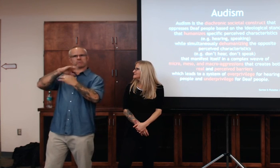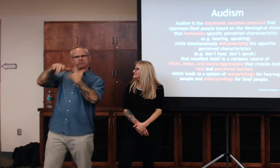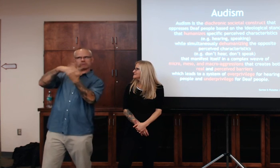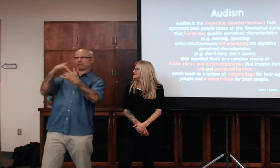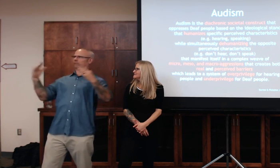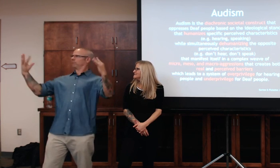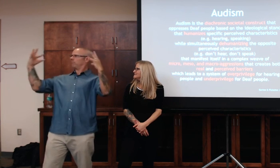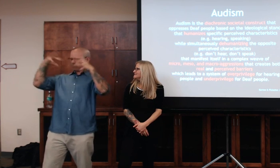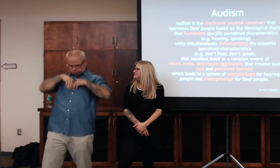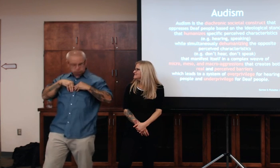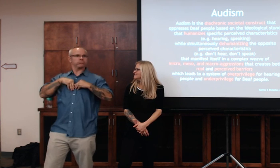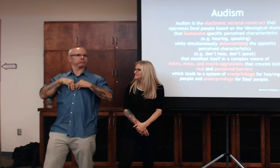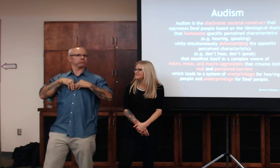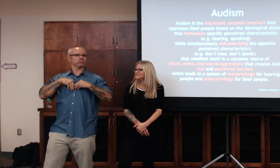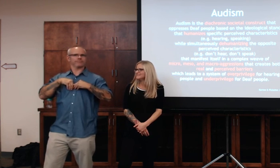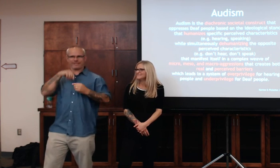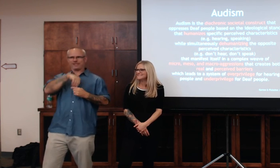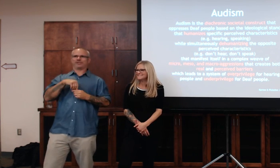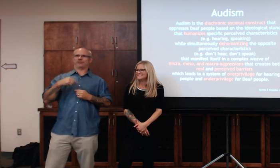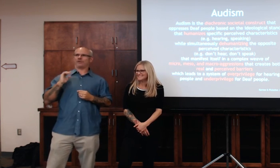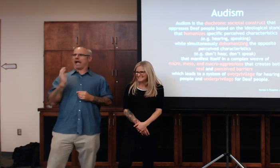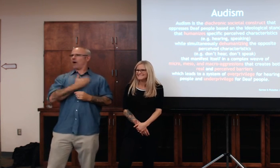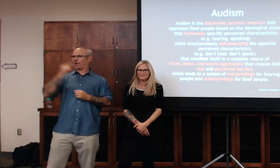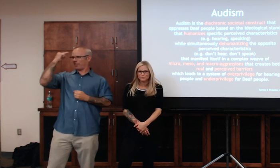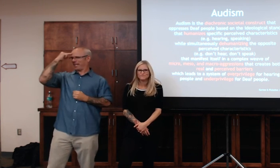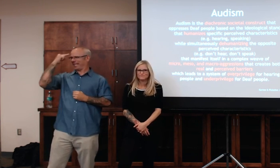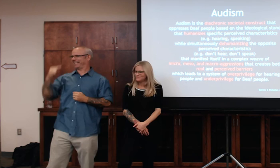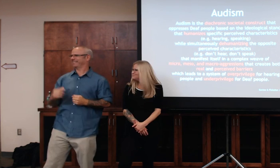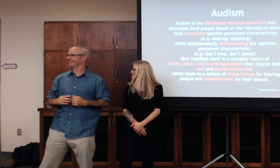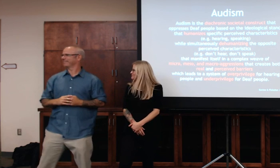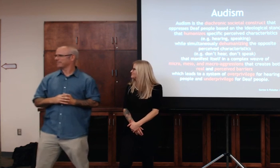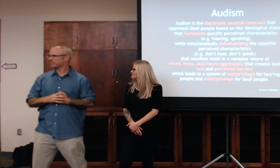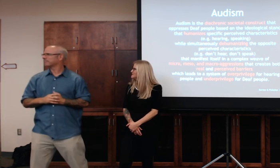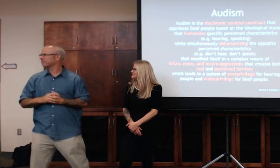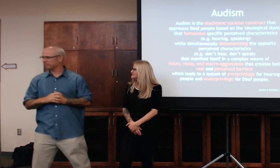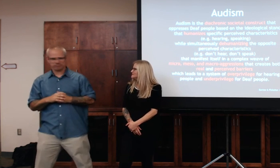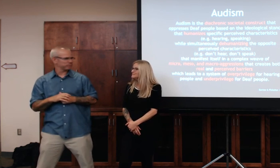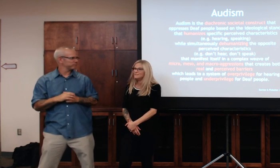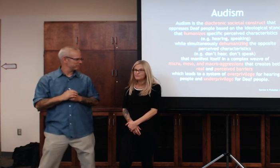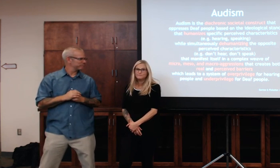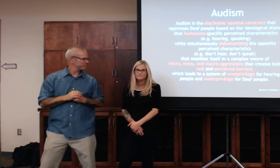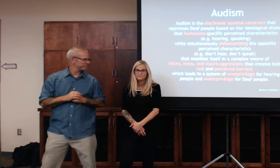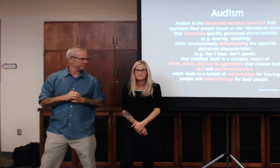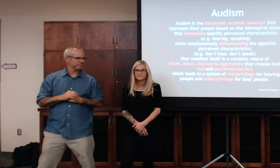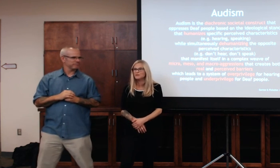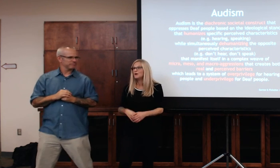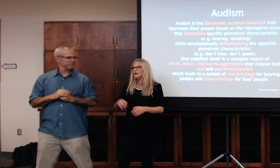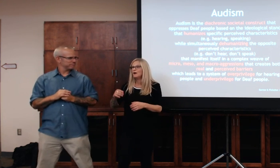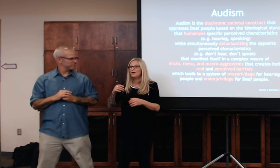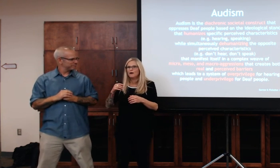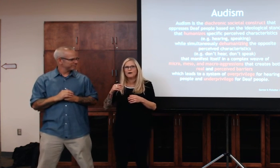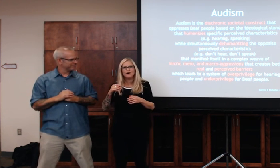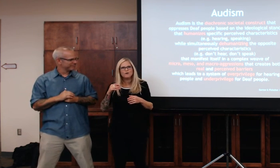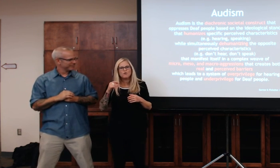That built-in smog is internalized. It is internalized in the way we think, even about ourselves.